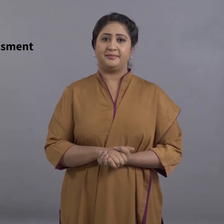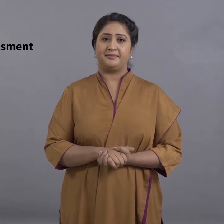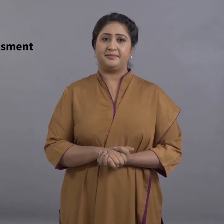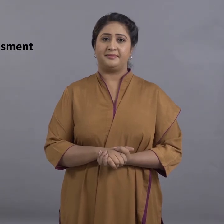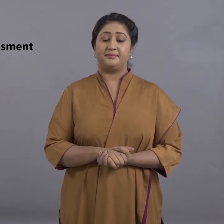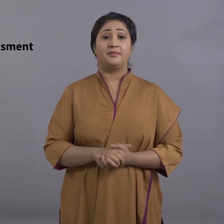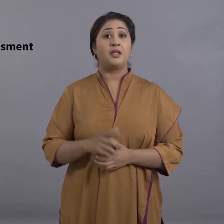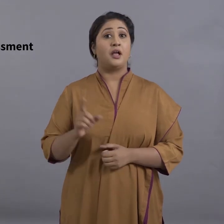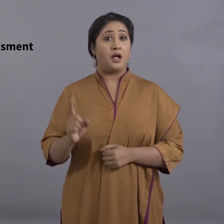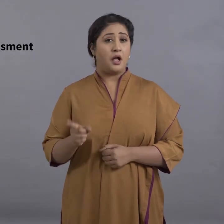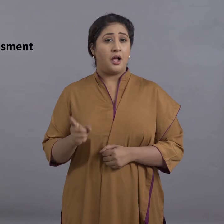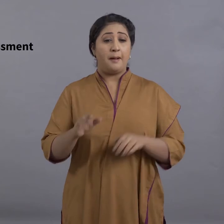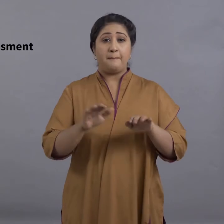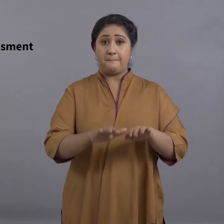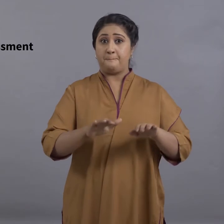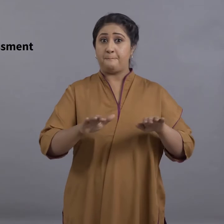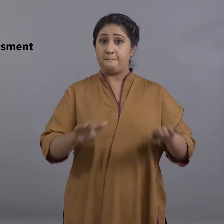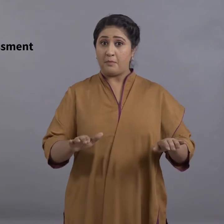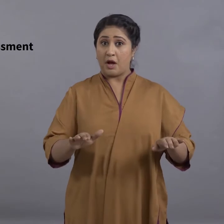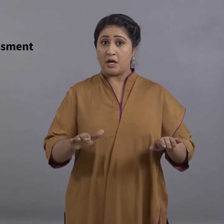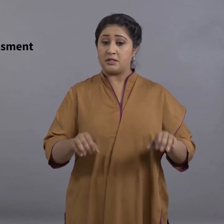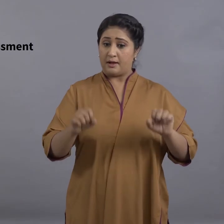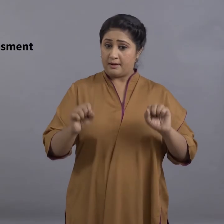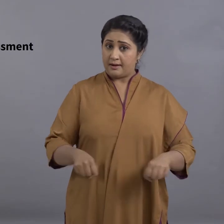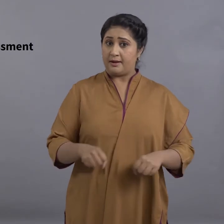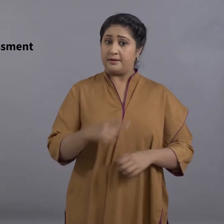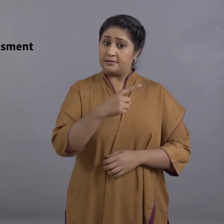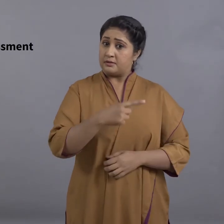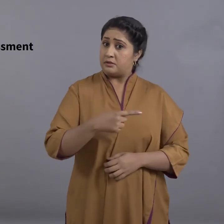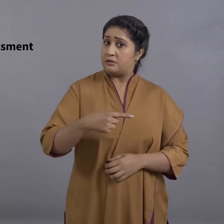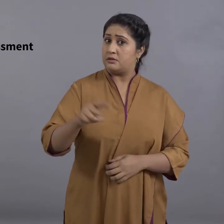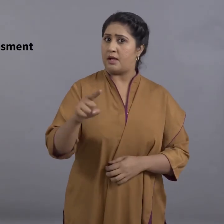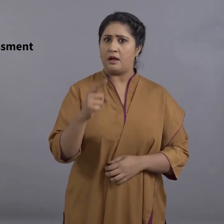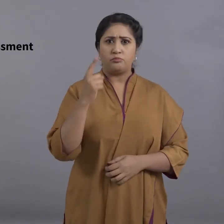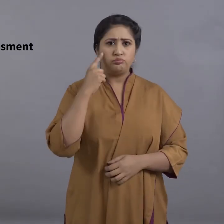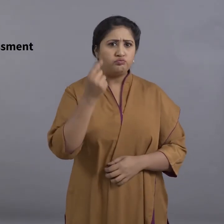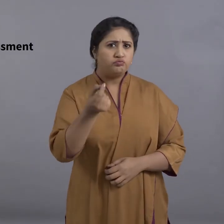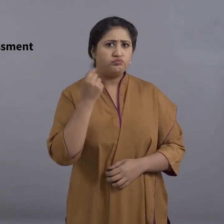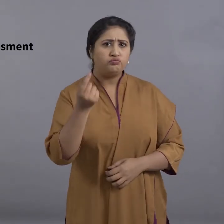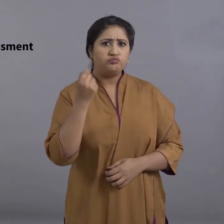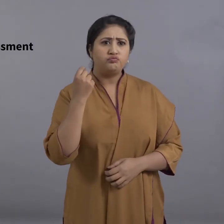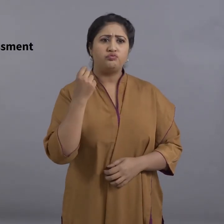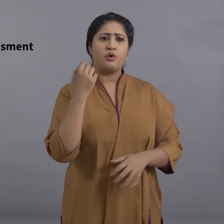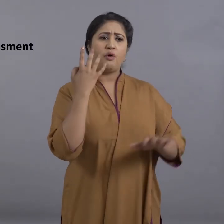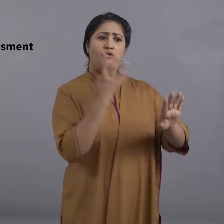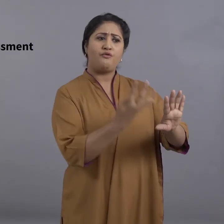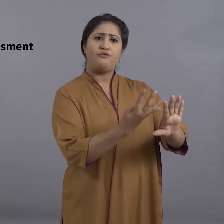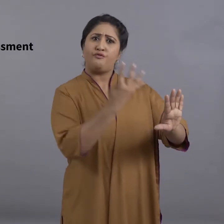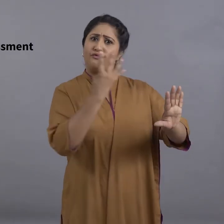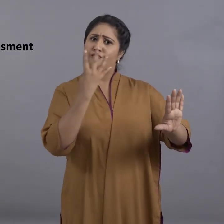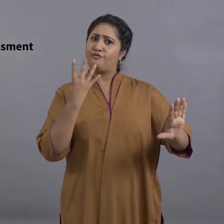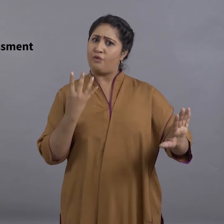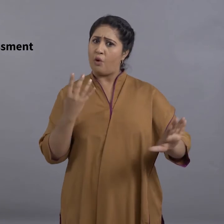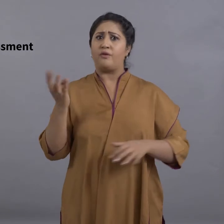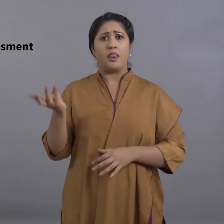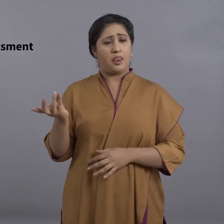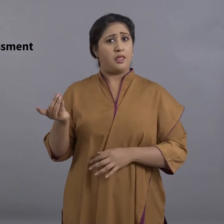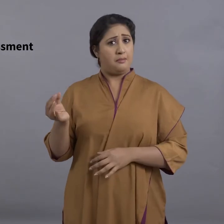If the student can correctly identify at least 4 out of 5 numbers, then mark the